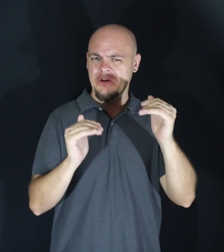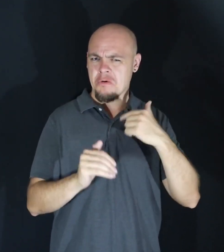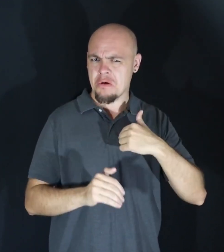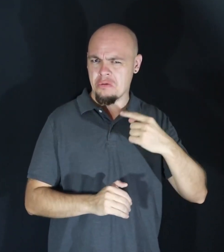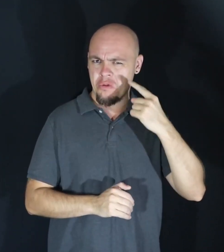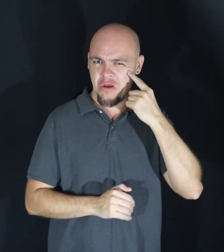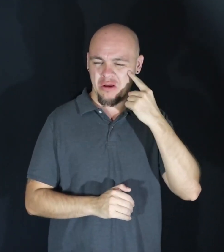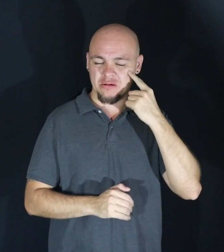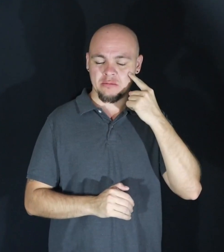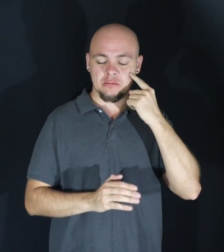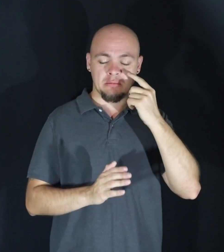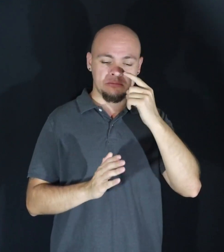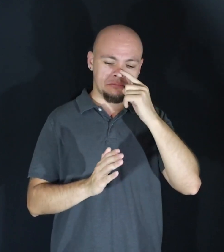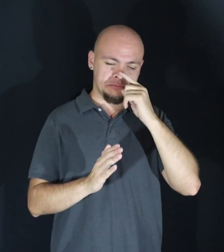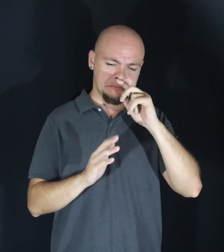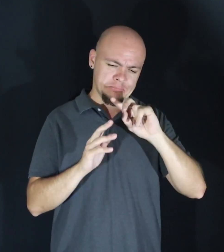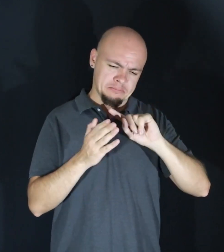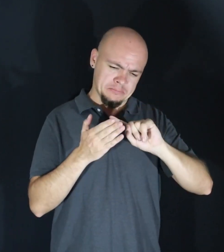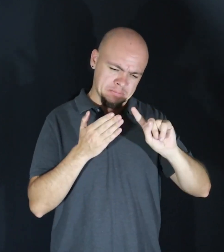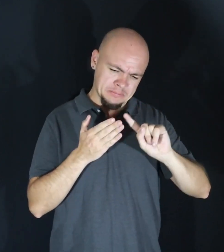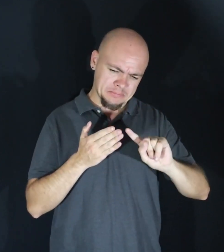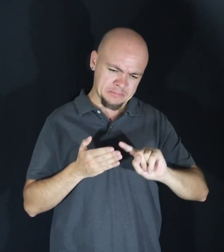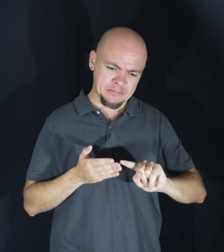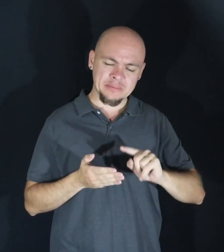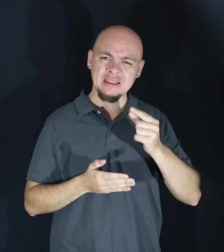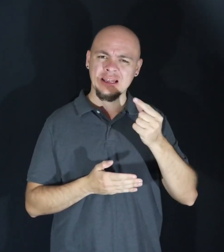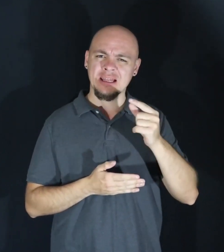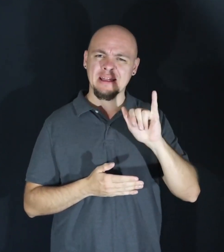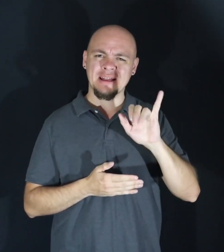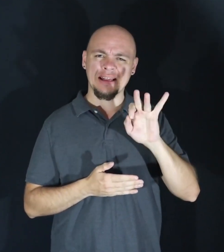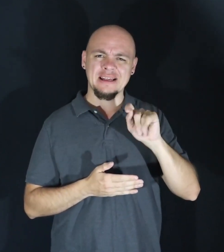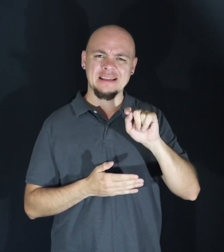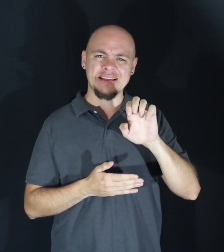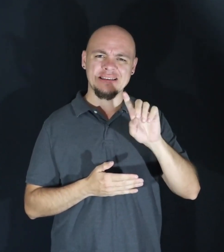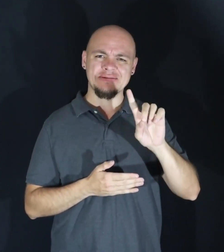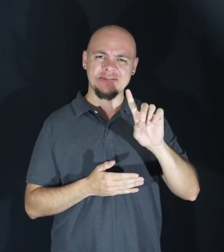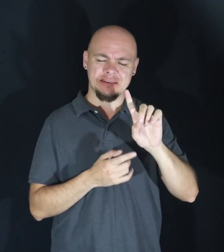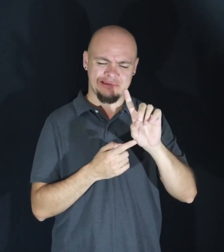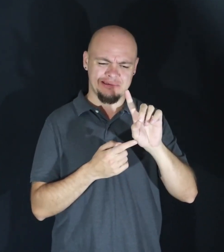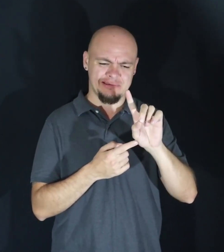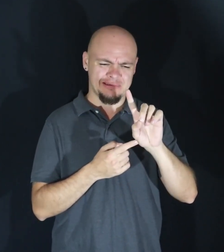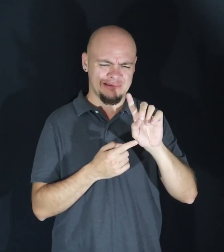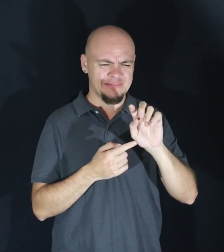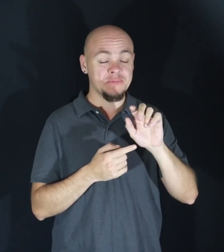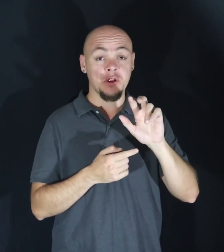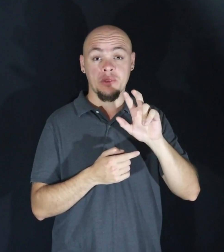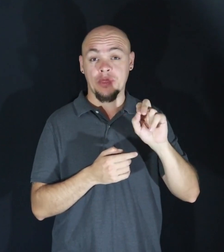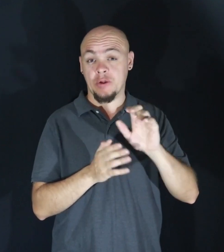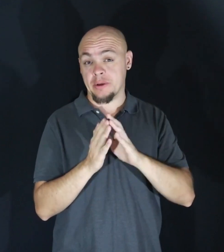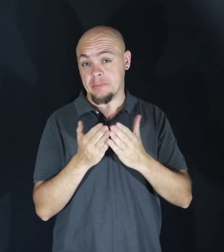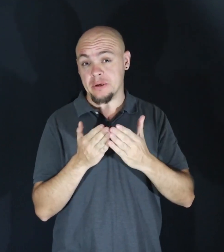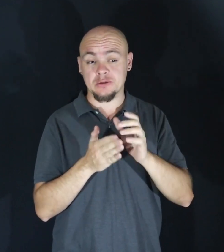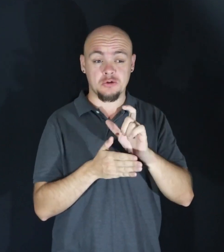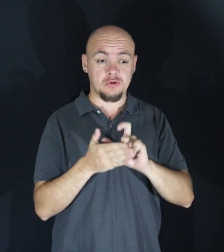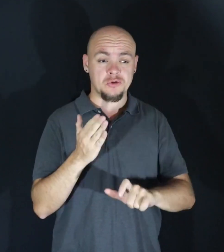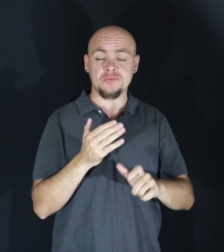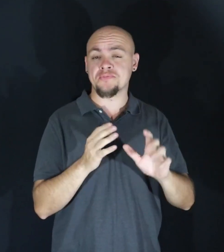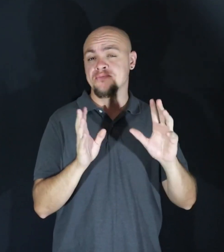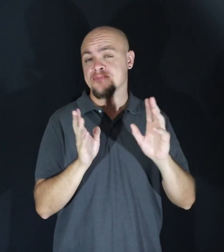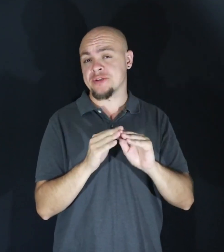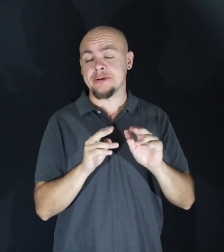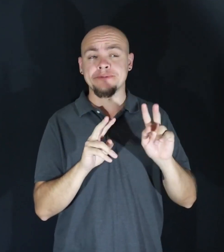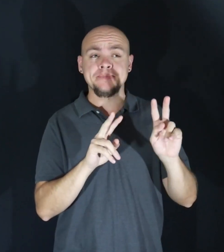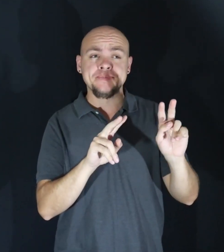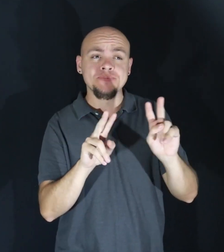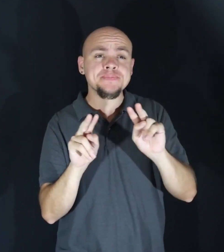I began a deep dive to learn about giftedness. Read over 30 books and articles, went to conferences, listened